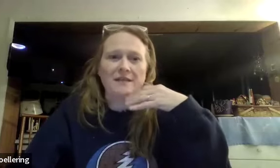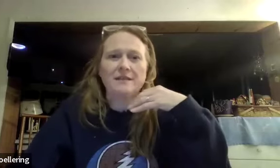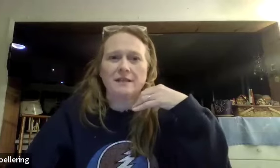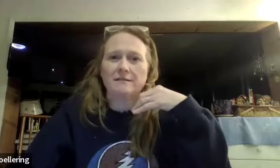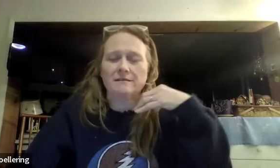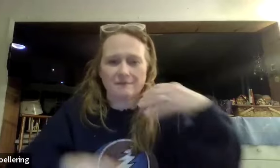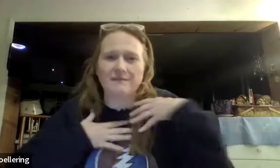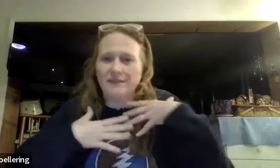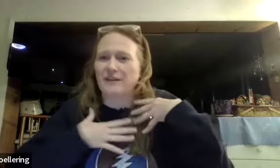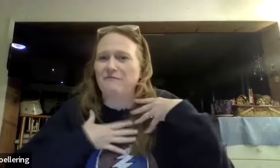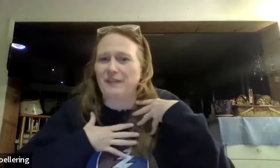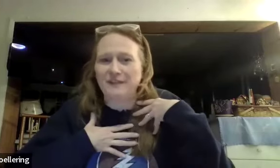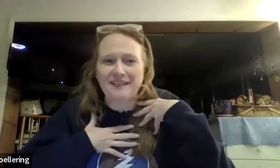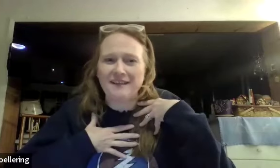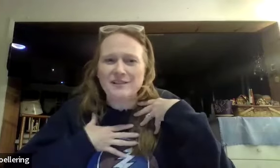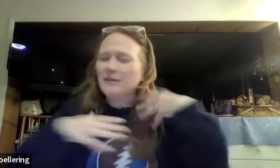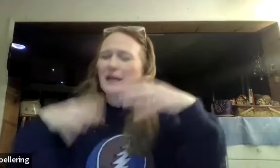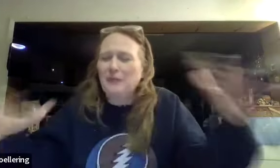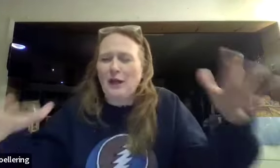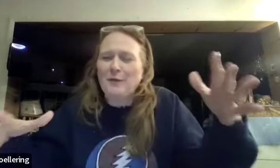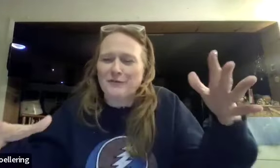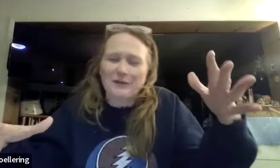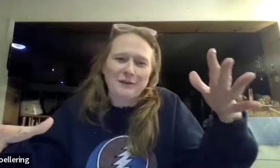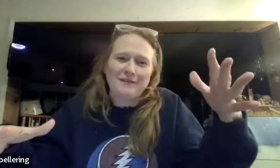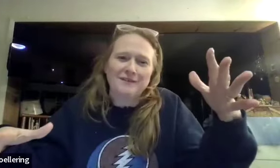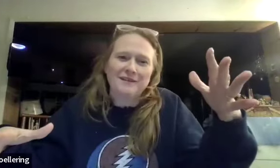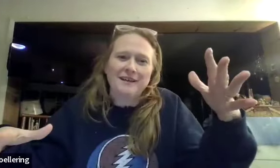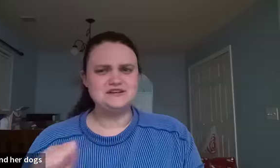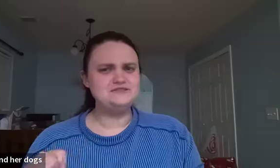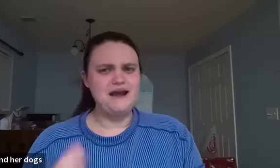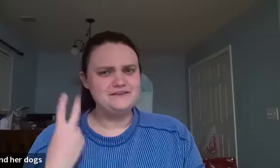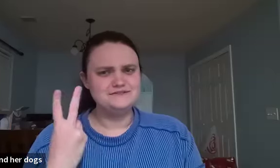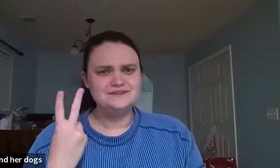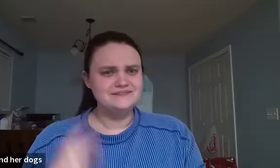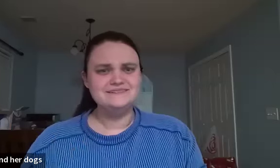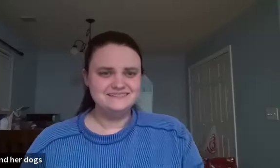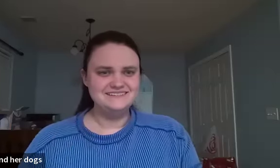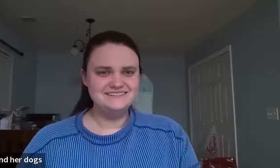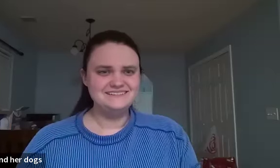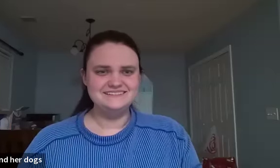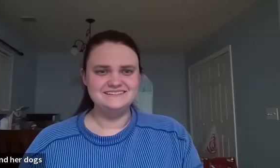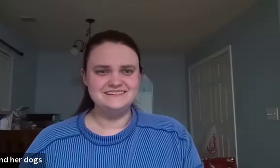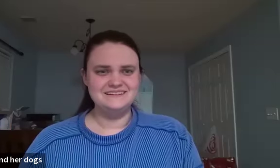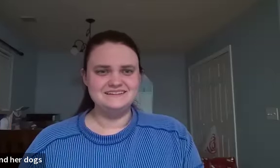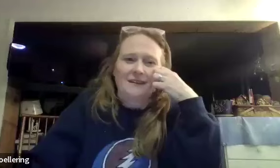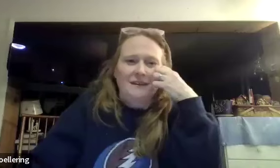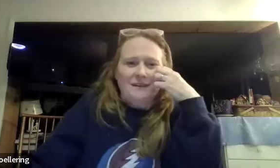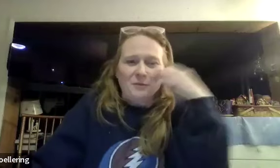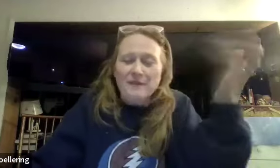thumping that I can feel it. So like I Yes. know they're feeling, Oh, they even so if do. you're profoundly deaf, you're still feeling the I have